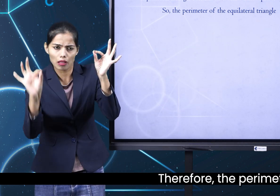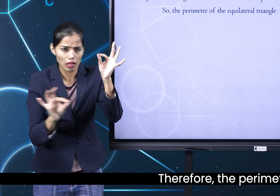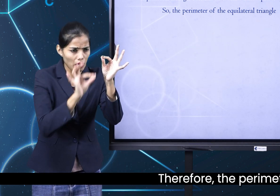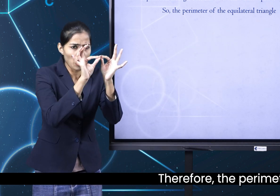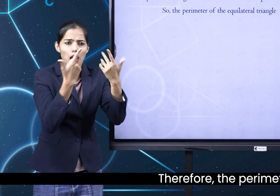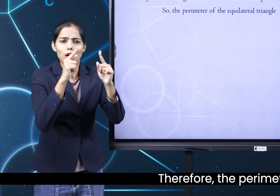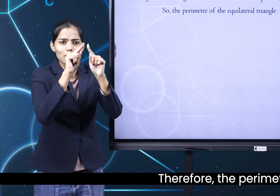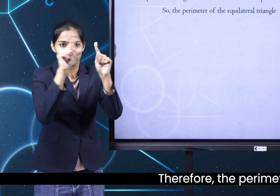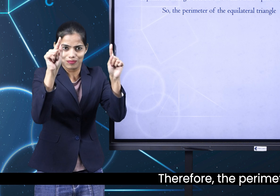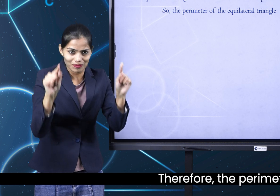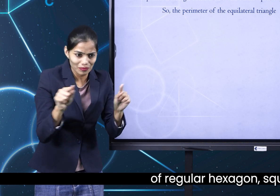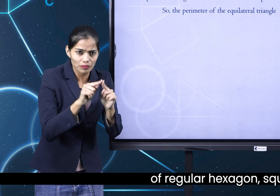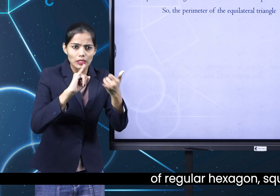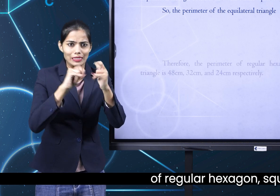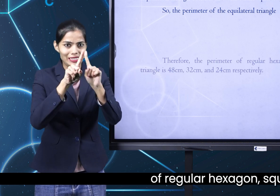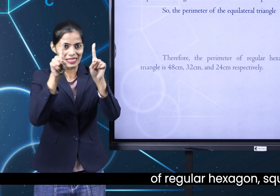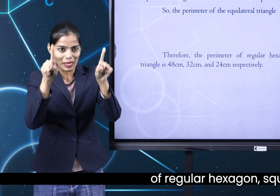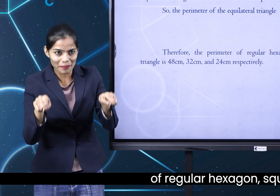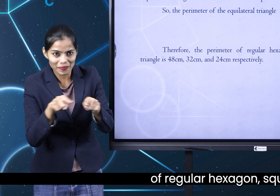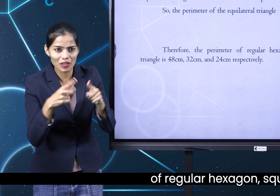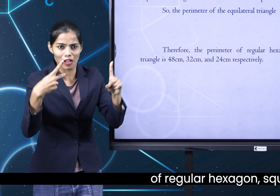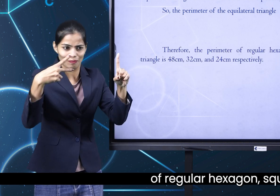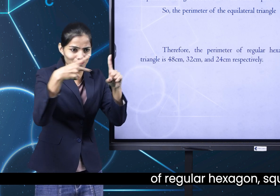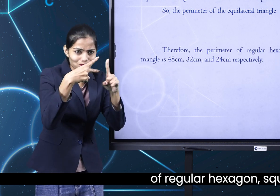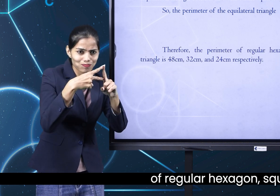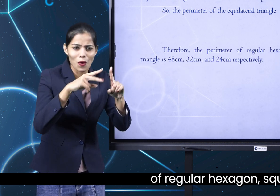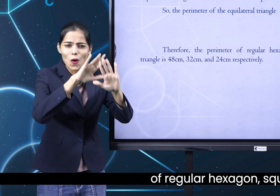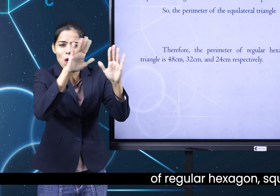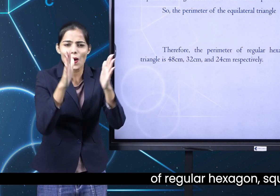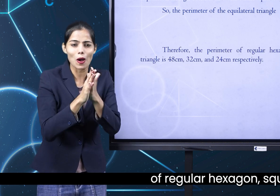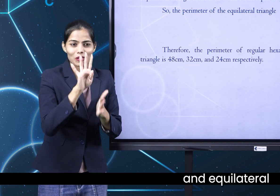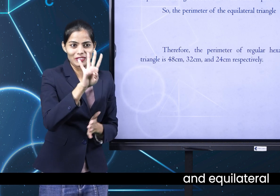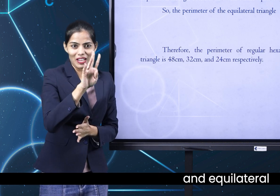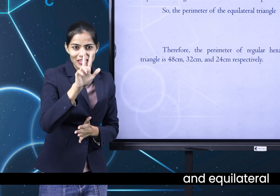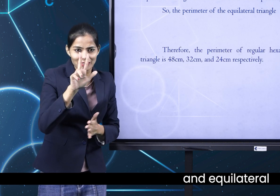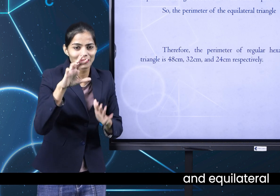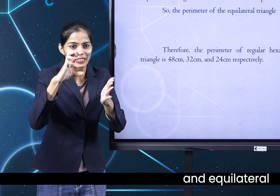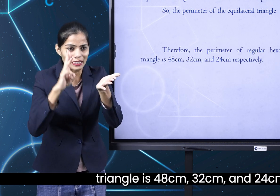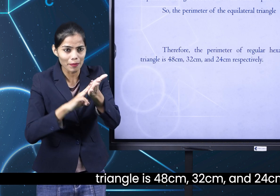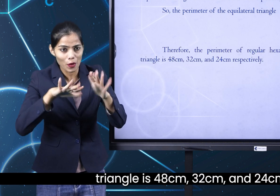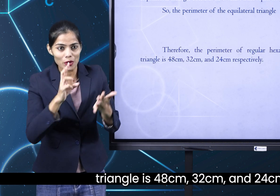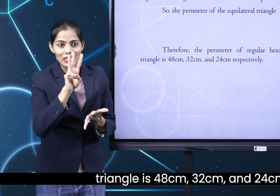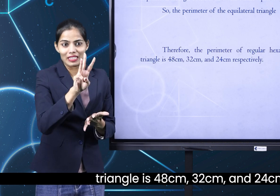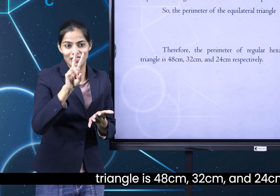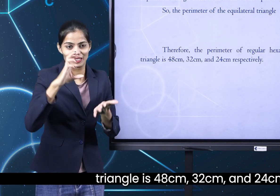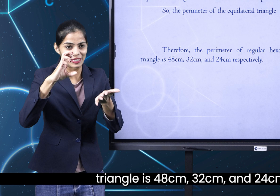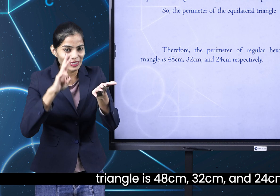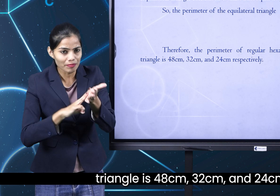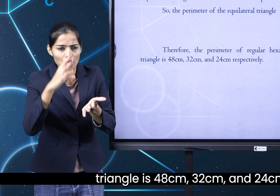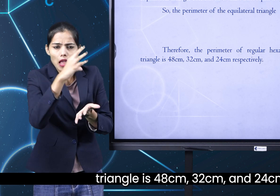Therefore, the perimeter of regular hexagon, square and equilateral triangle is 48